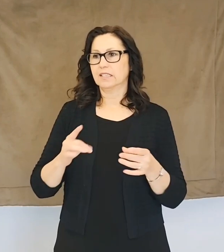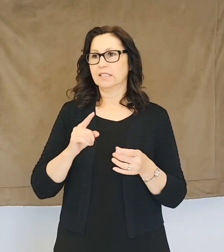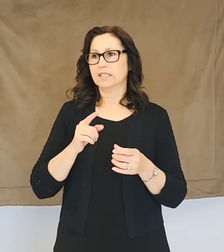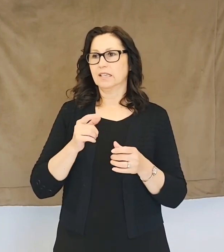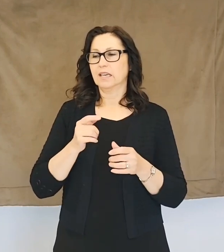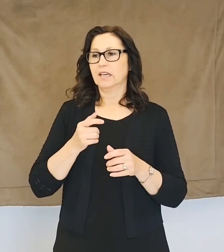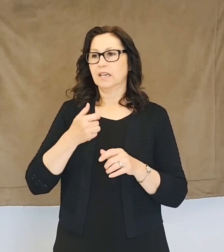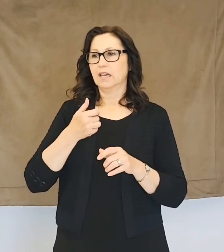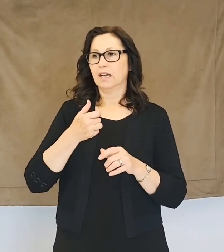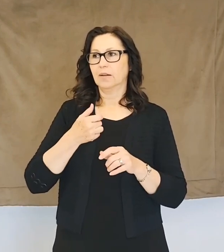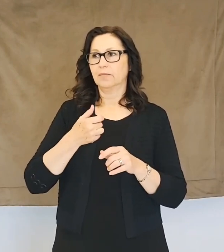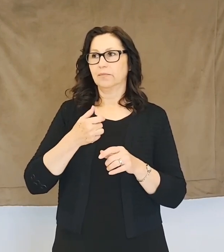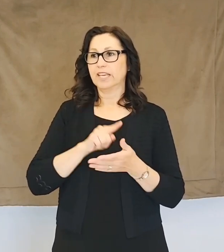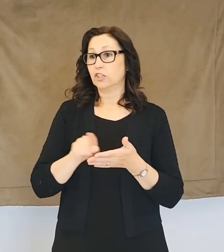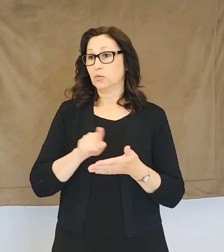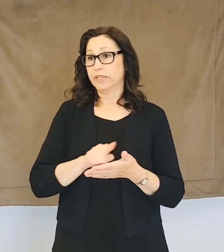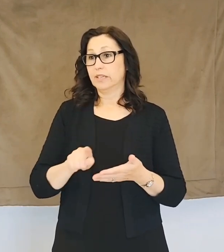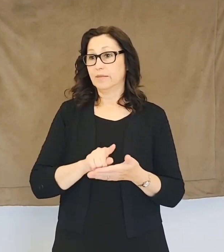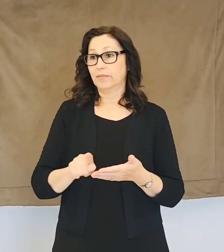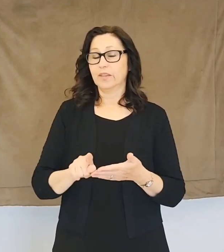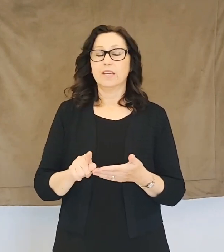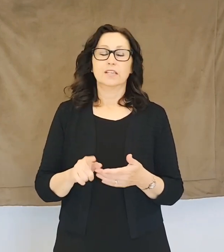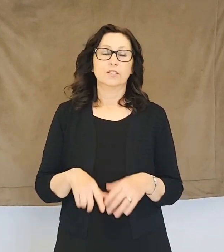sentence each week. So.